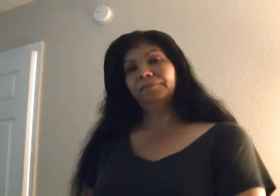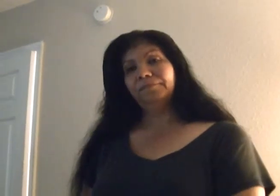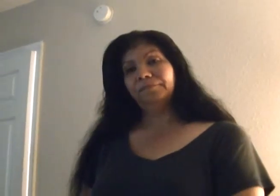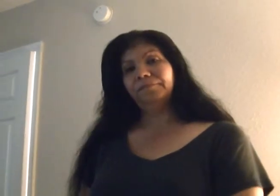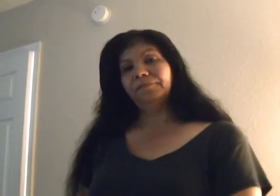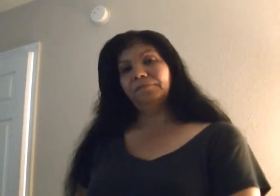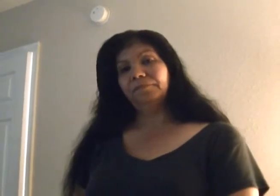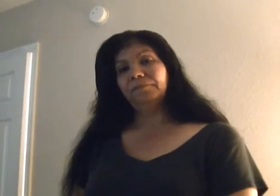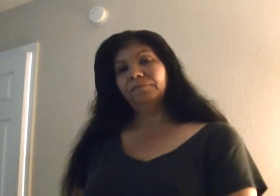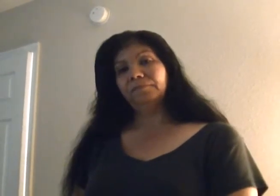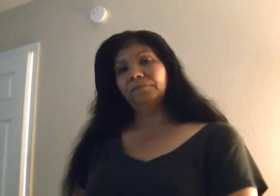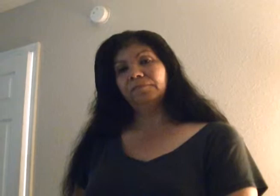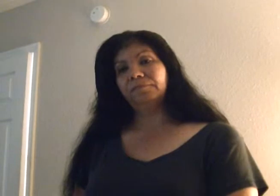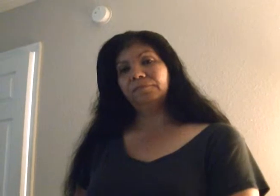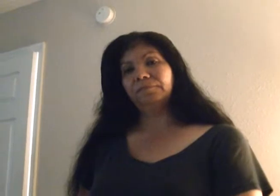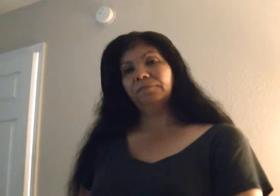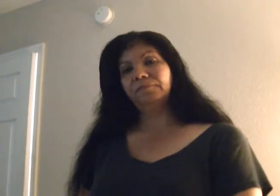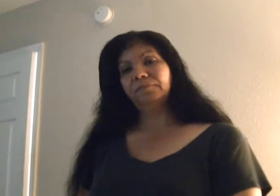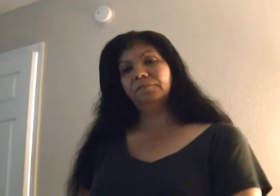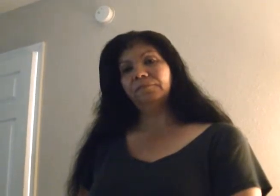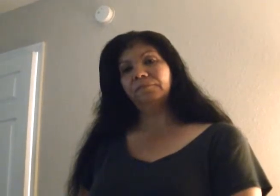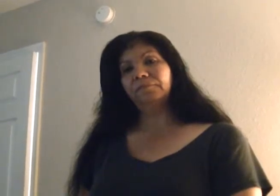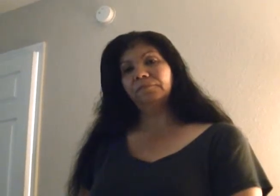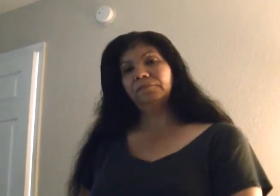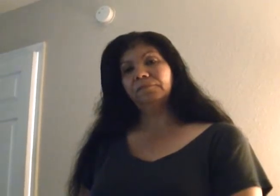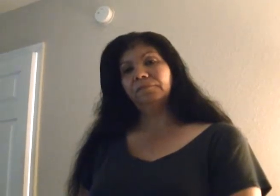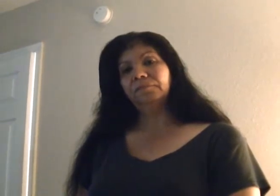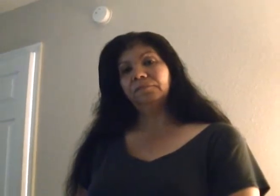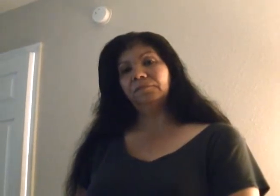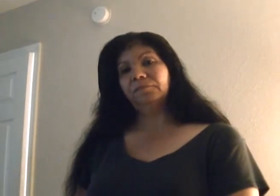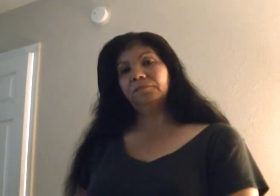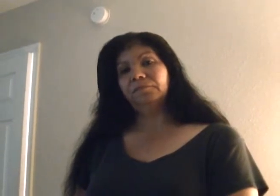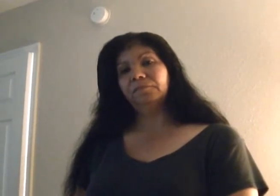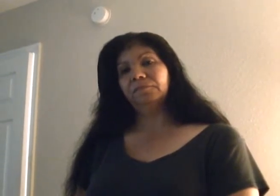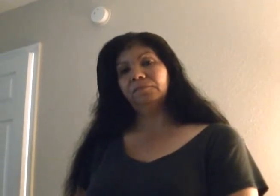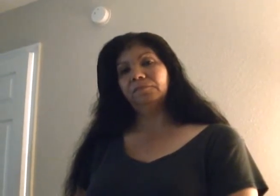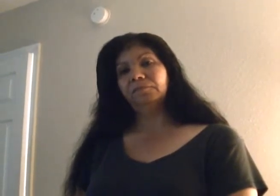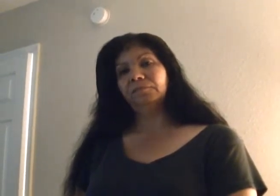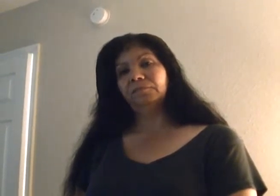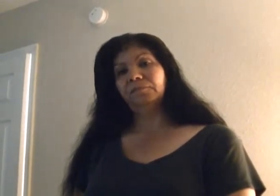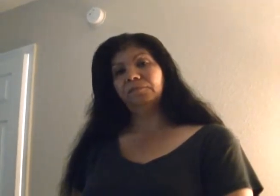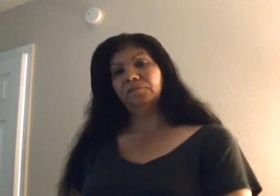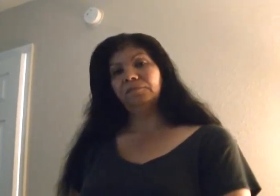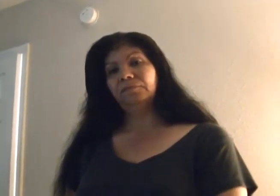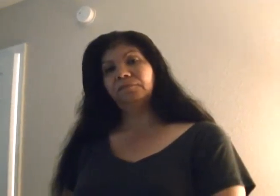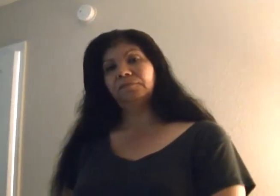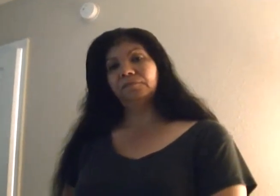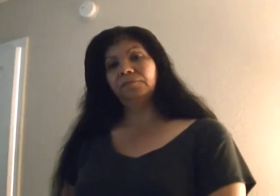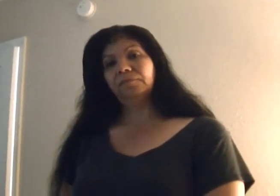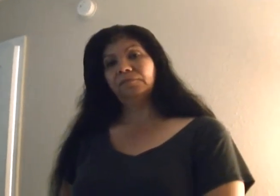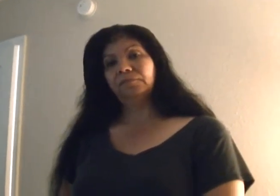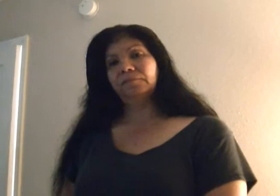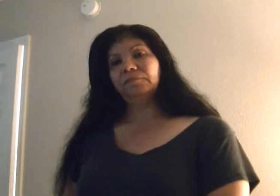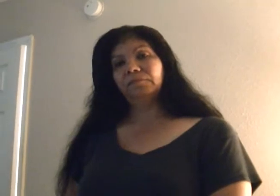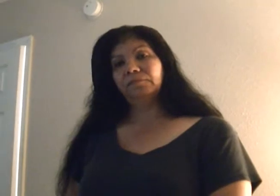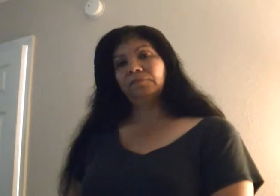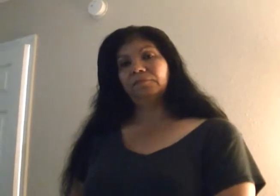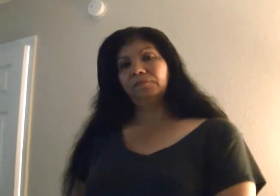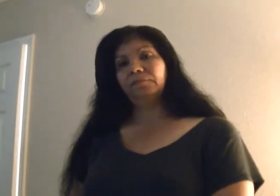we betray our relationship. Man, this Bible says if you walk in the light, you not only do you have fellowship with one another, but because you restore back to